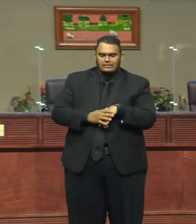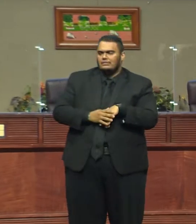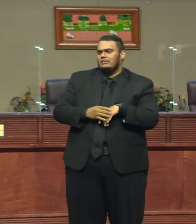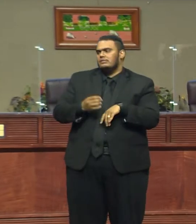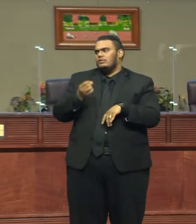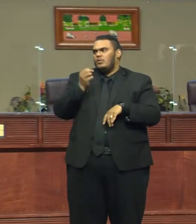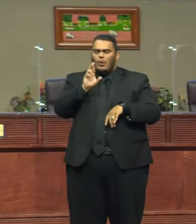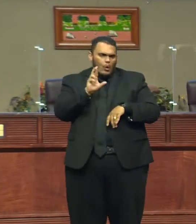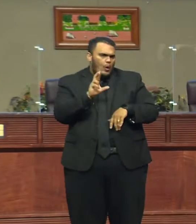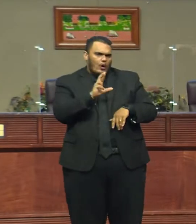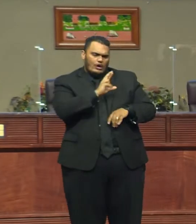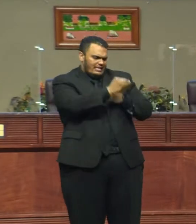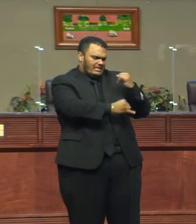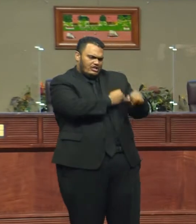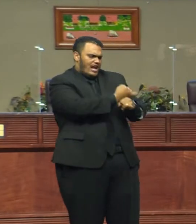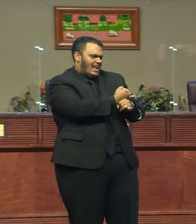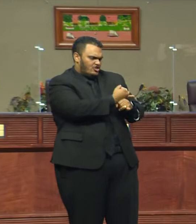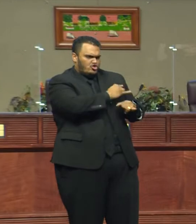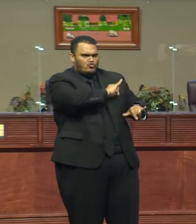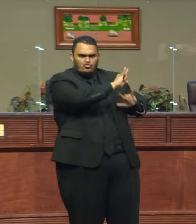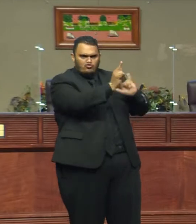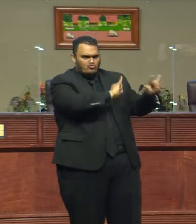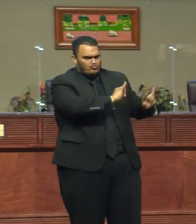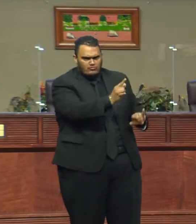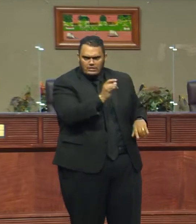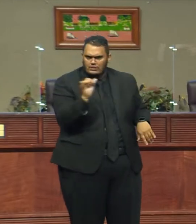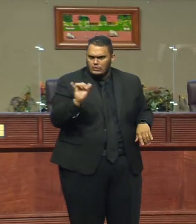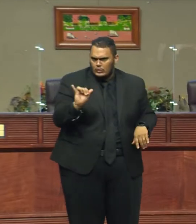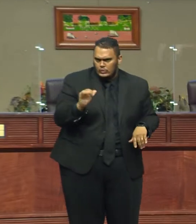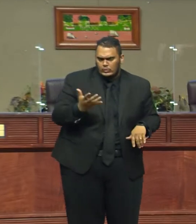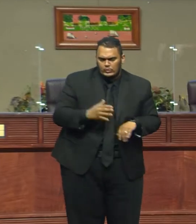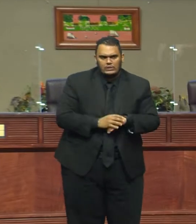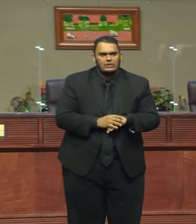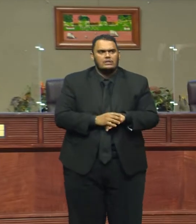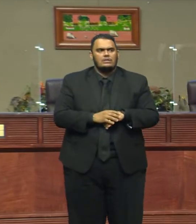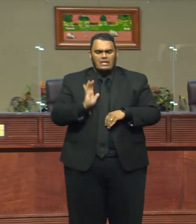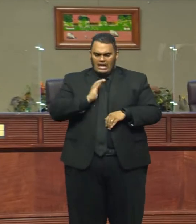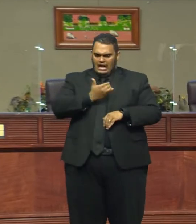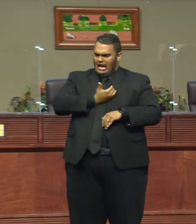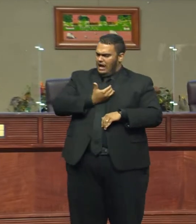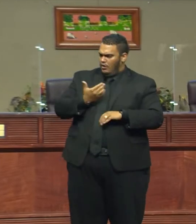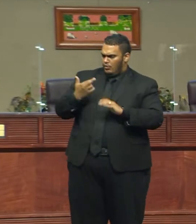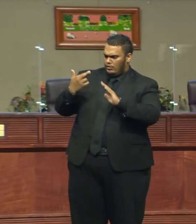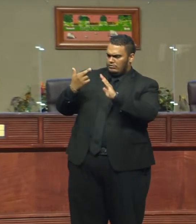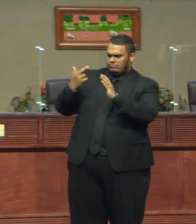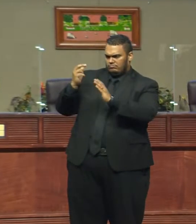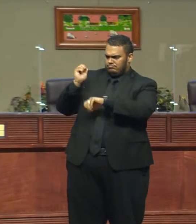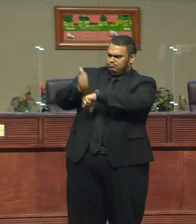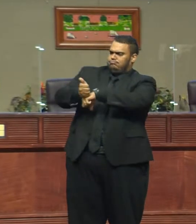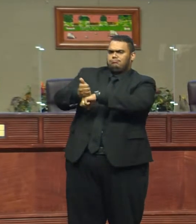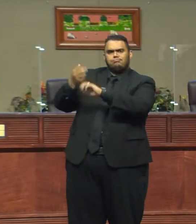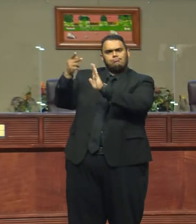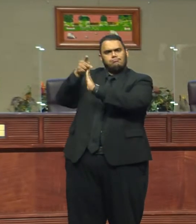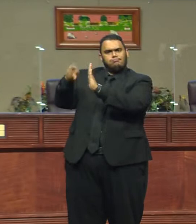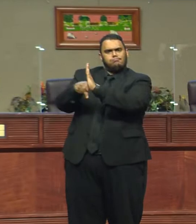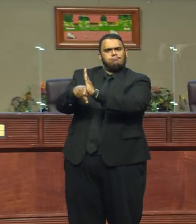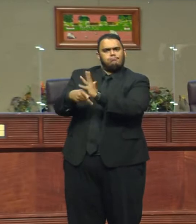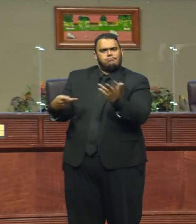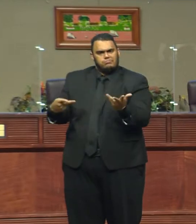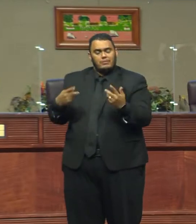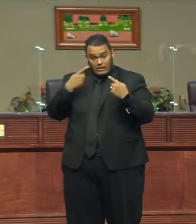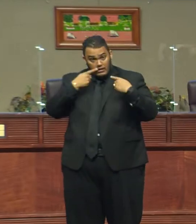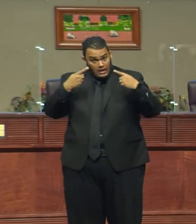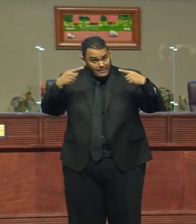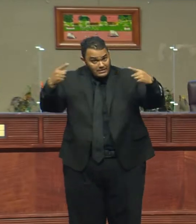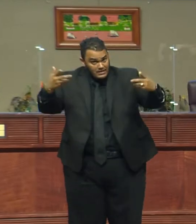travel, that the protocols that we have in place have been fairly successful, because our